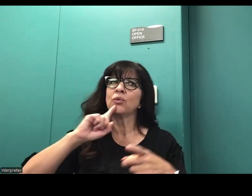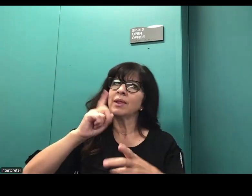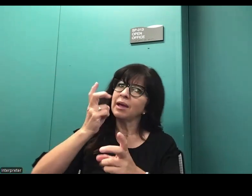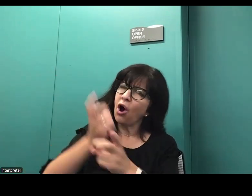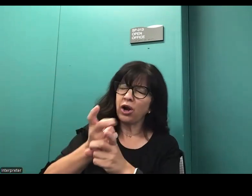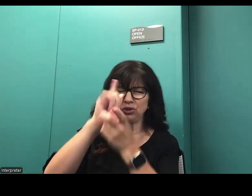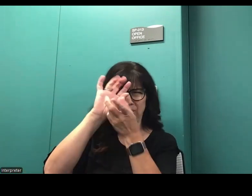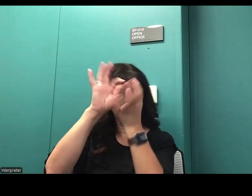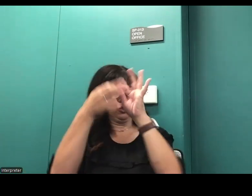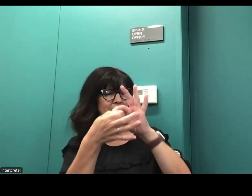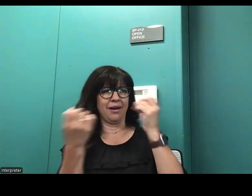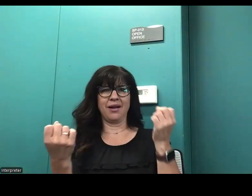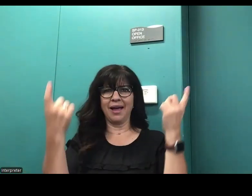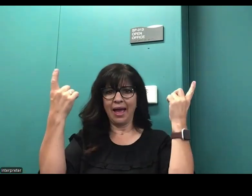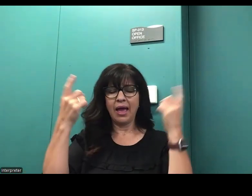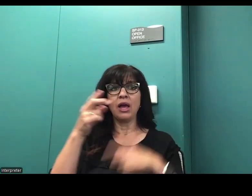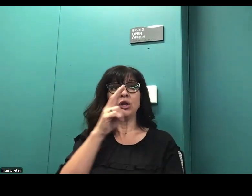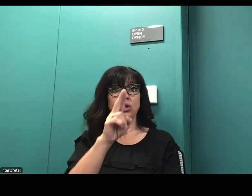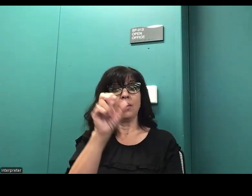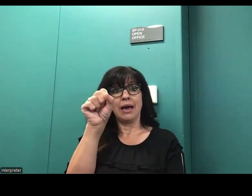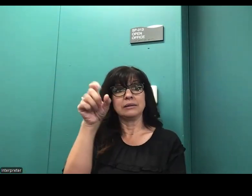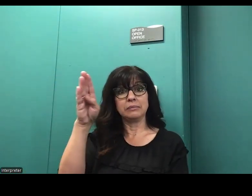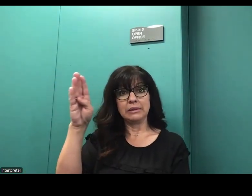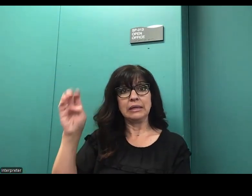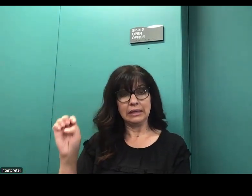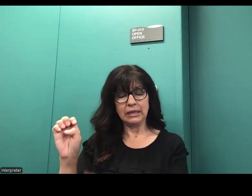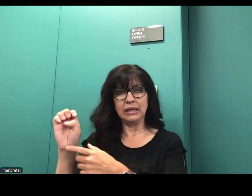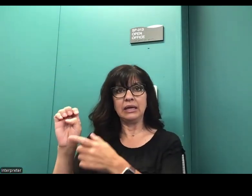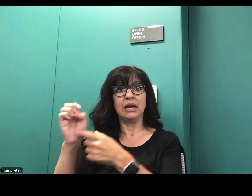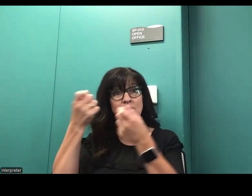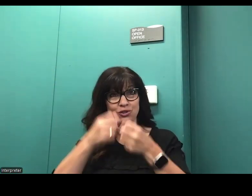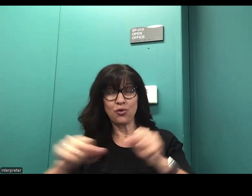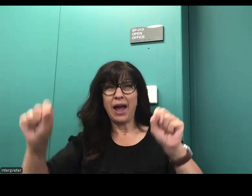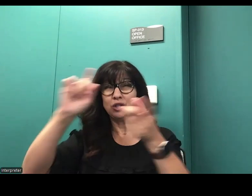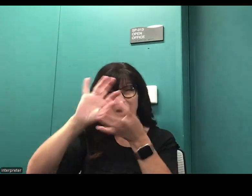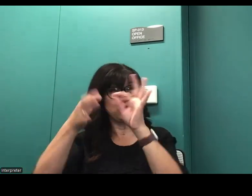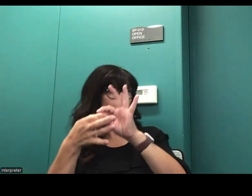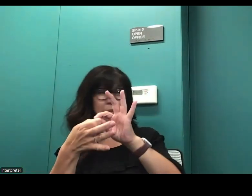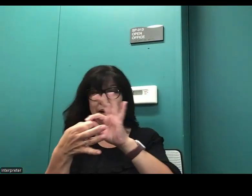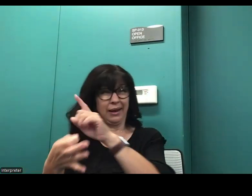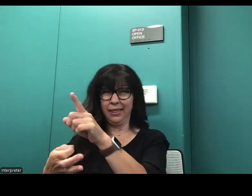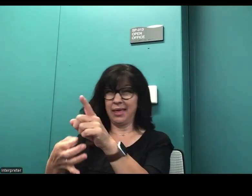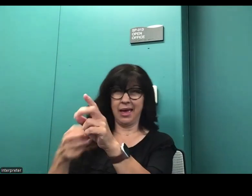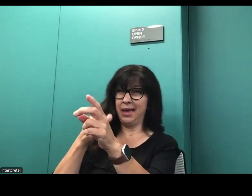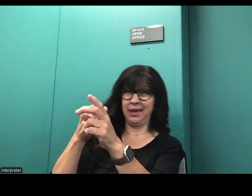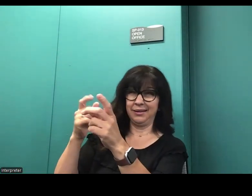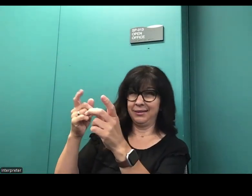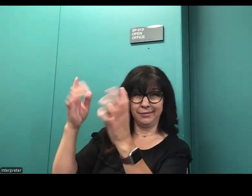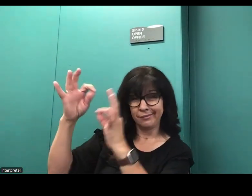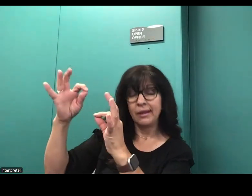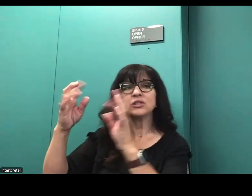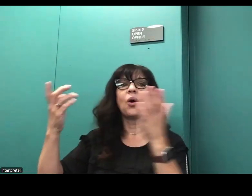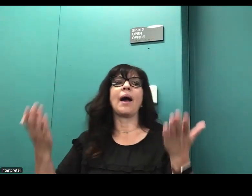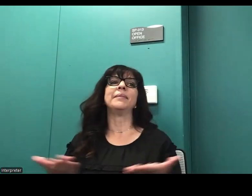to interpret. And then the Utah State Board of Education takes a shot at it, and they don't do a good job interpreting it. So here